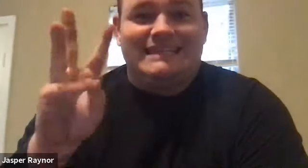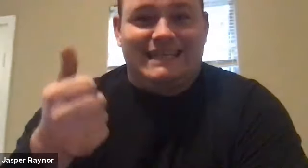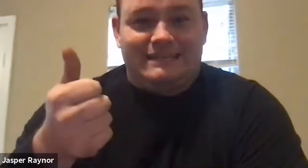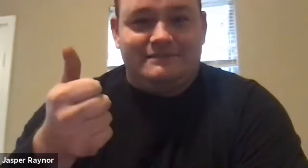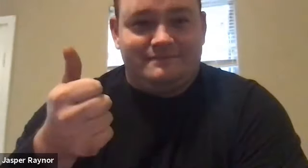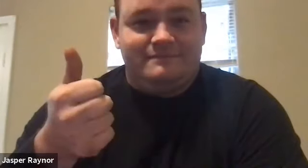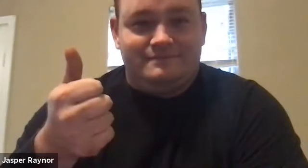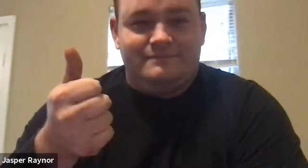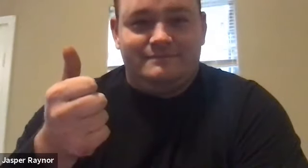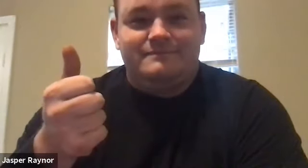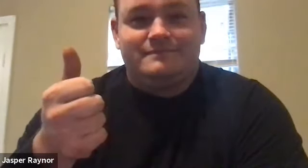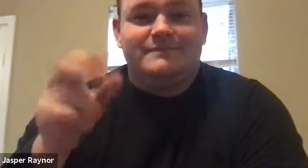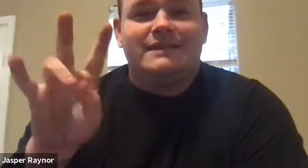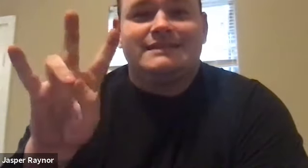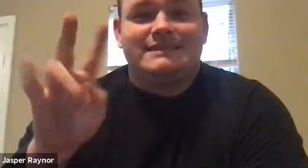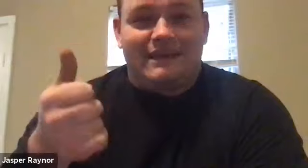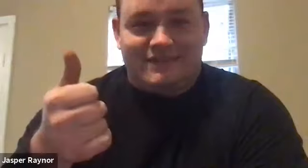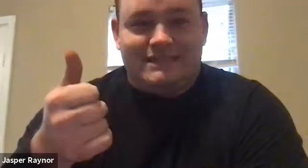610. Oh. 710.